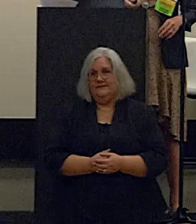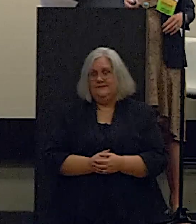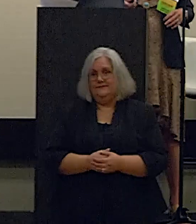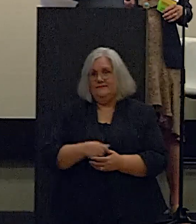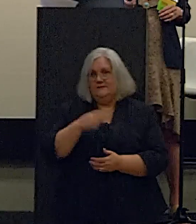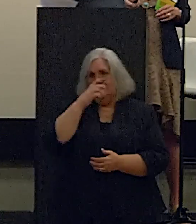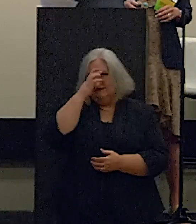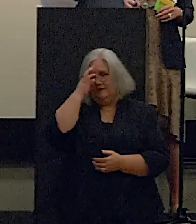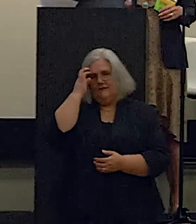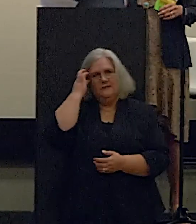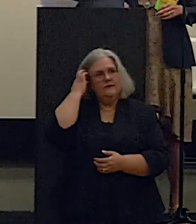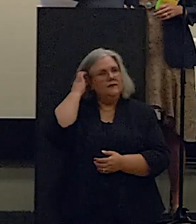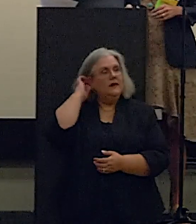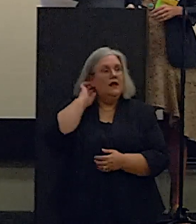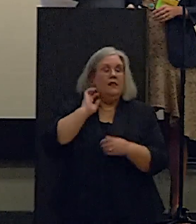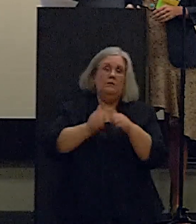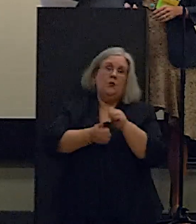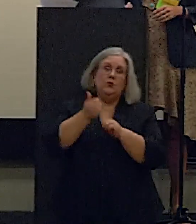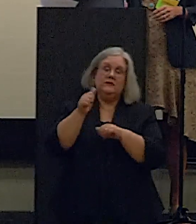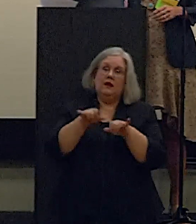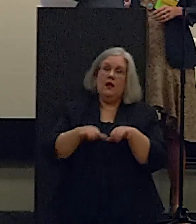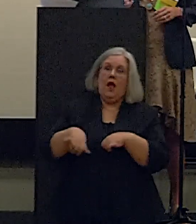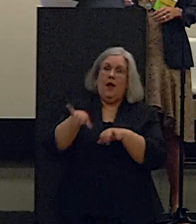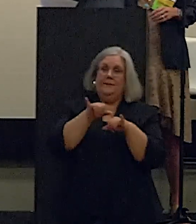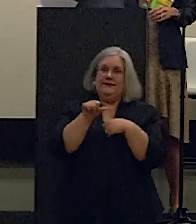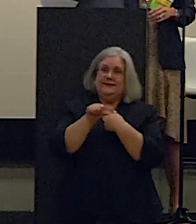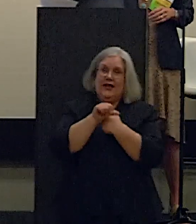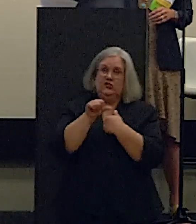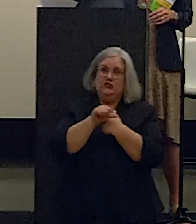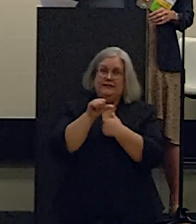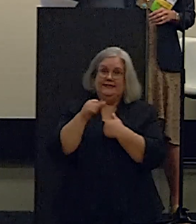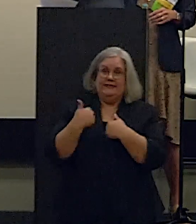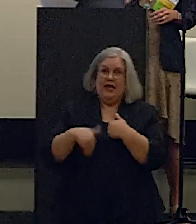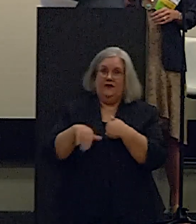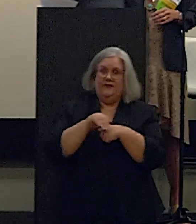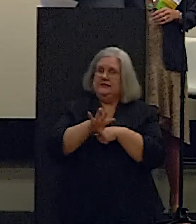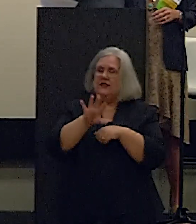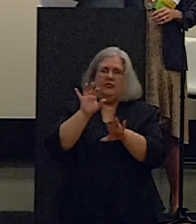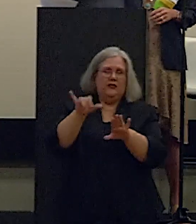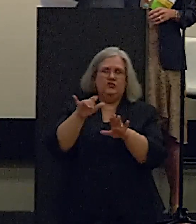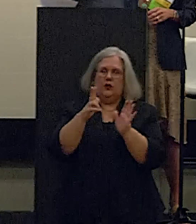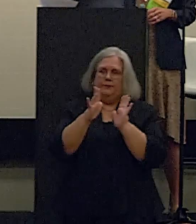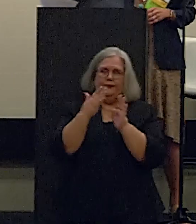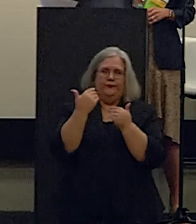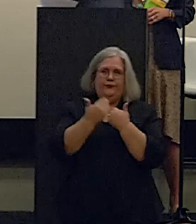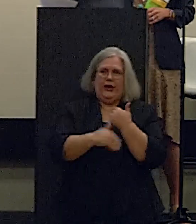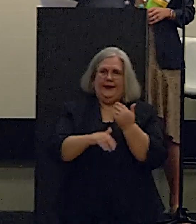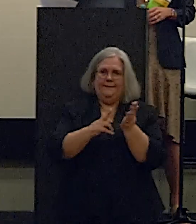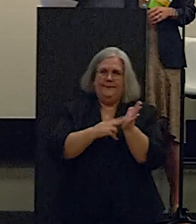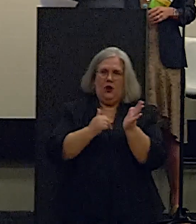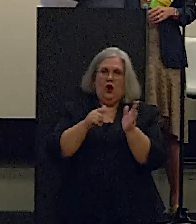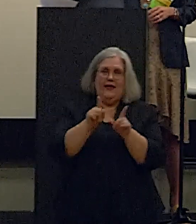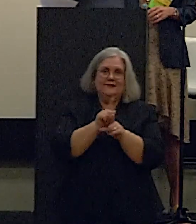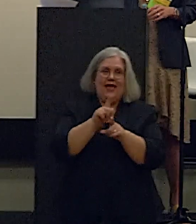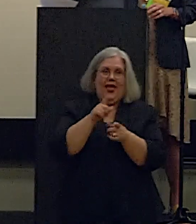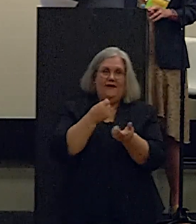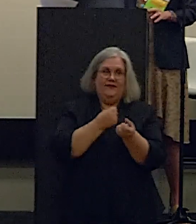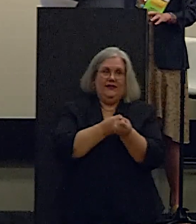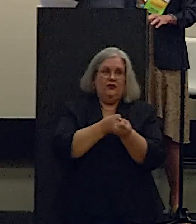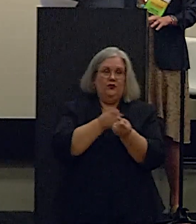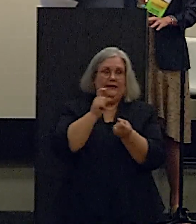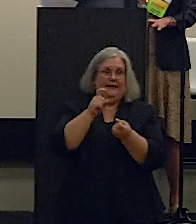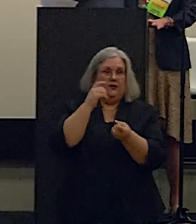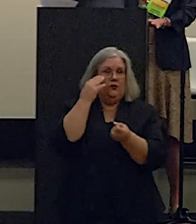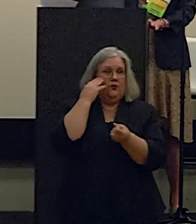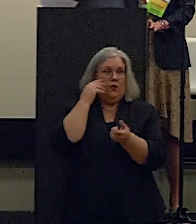The most common dangerous side effects. Folks, this is your bread and butter. As advocates, you need to know this stuff right